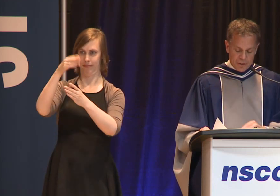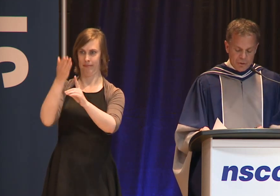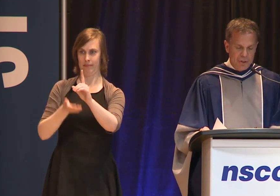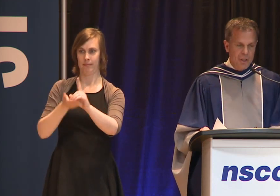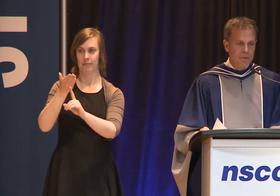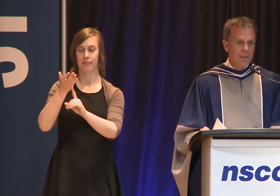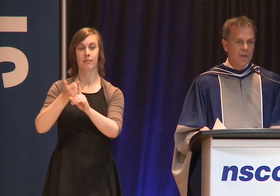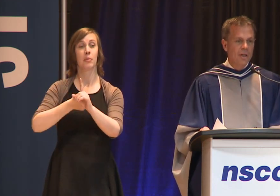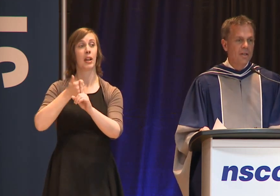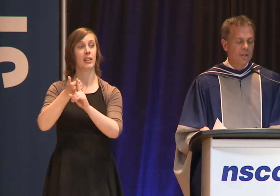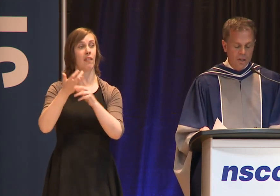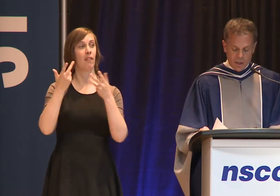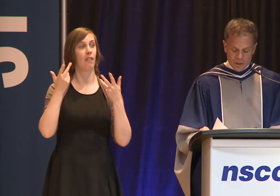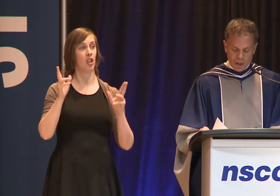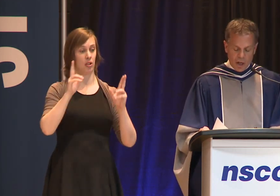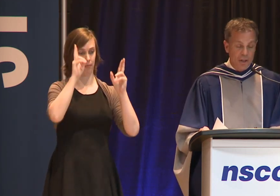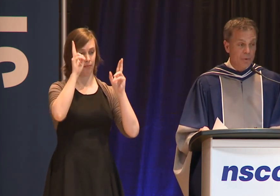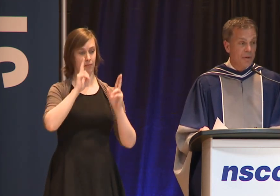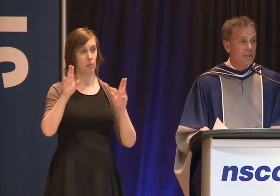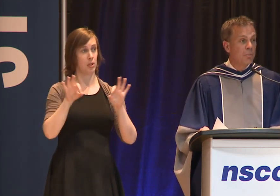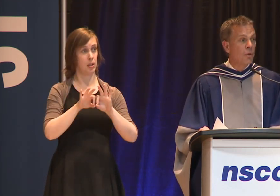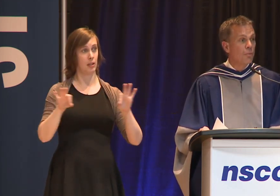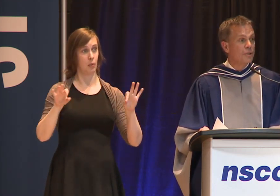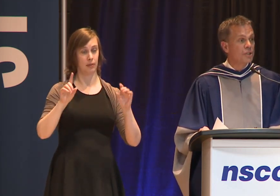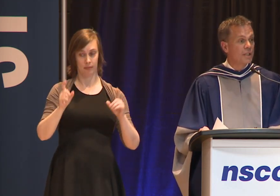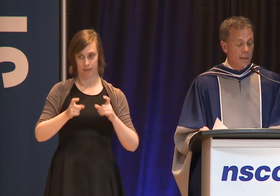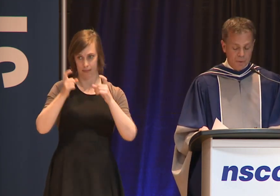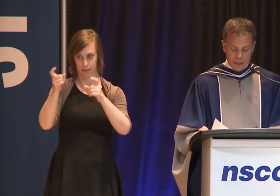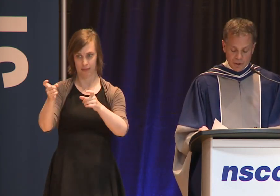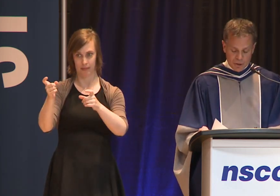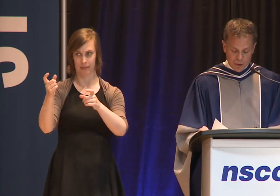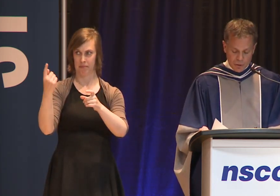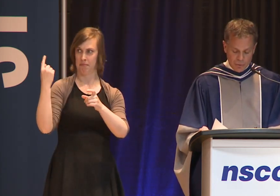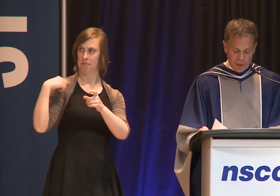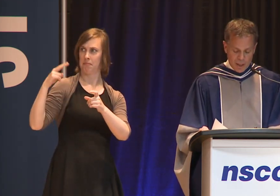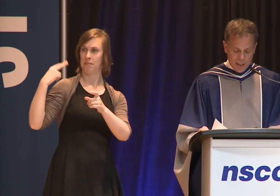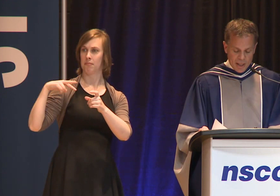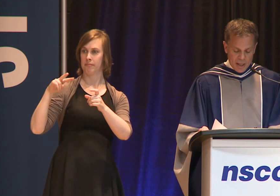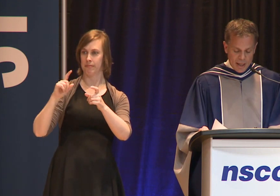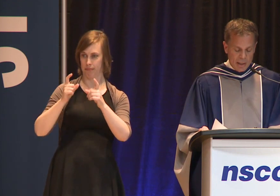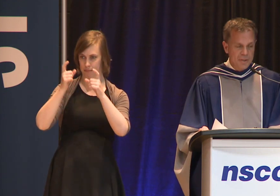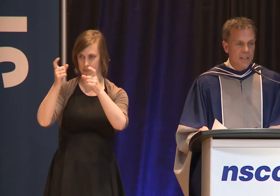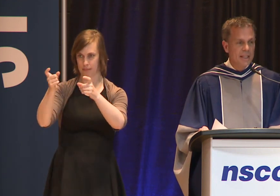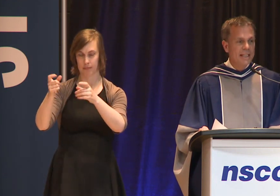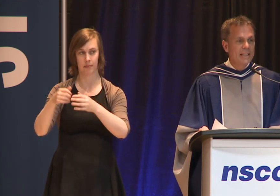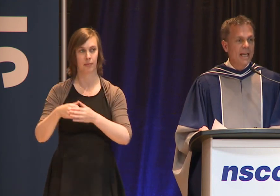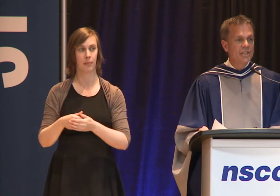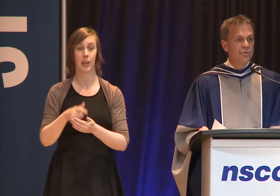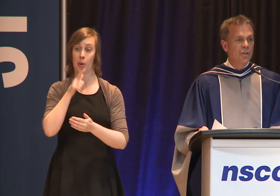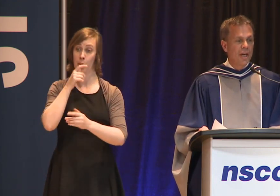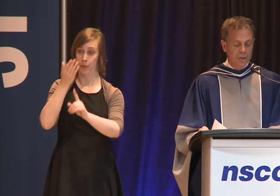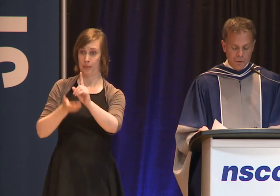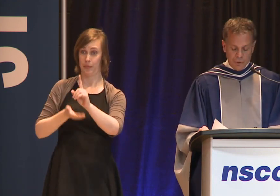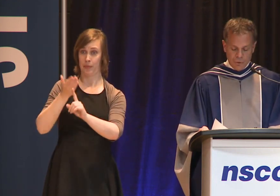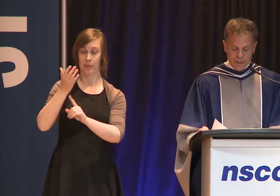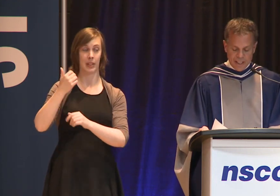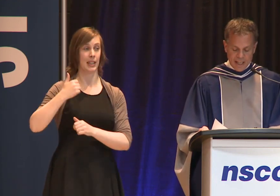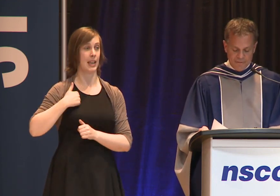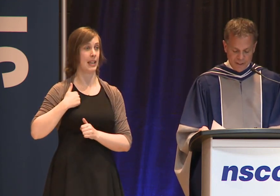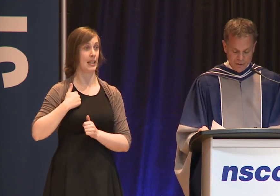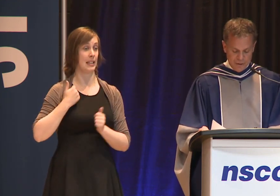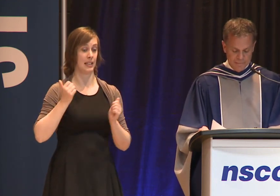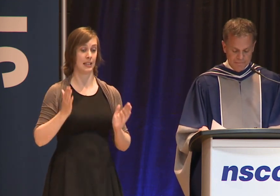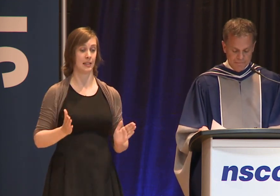a Nova Scotia Community College honorary diploma just a couple of years ago. And that was Canadian astronaut Colonel